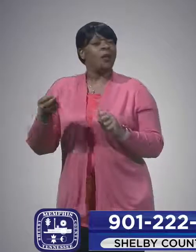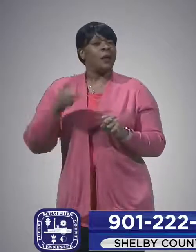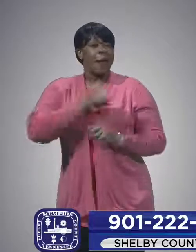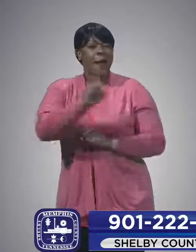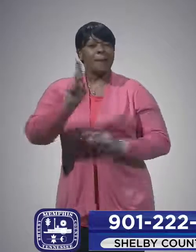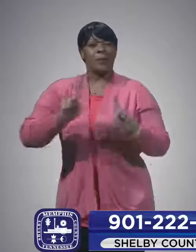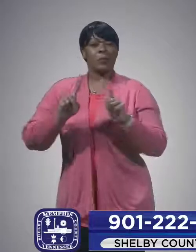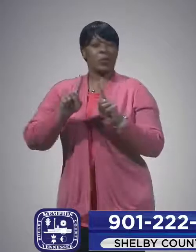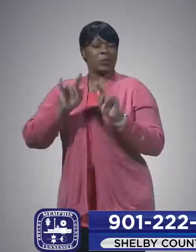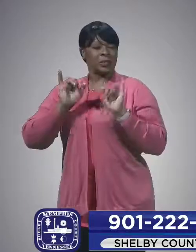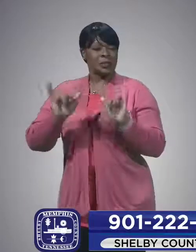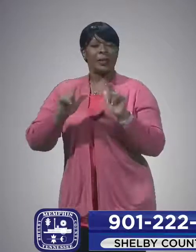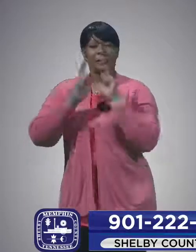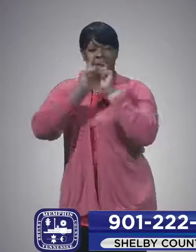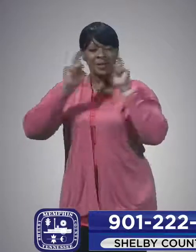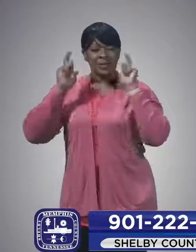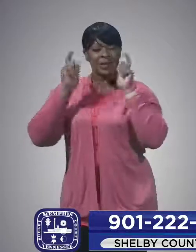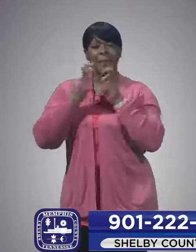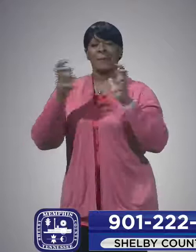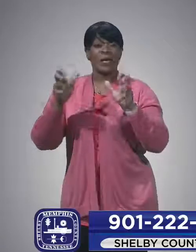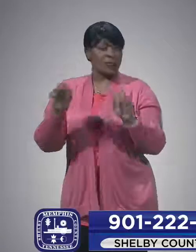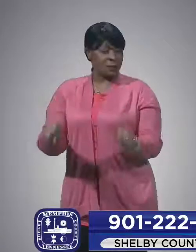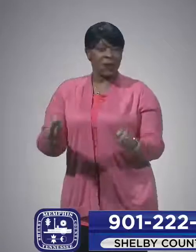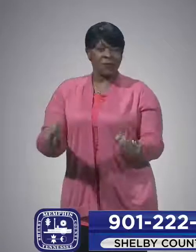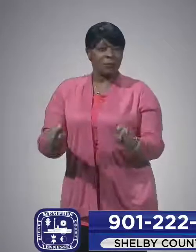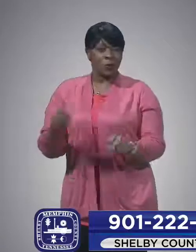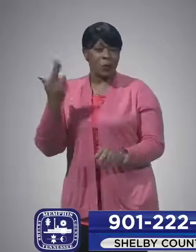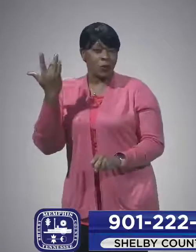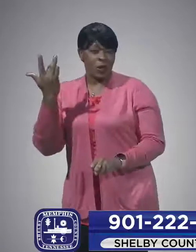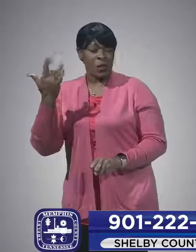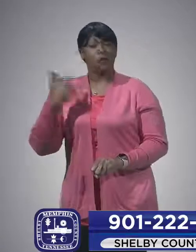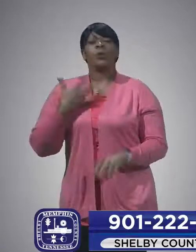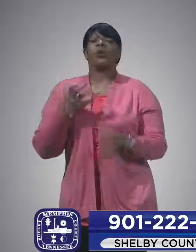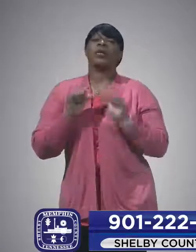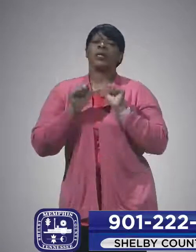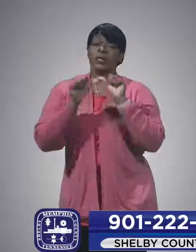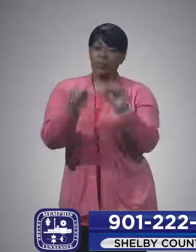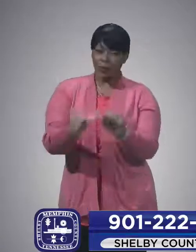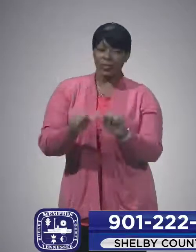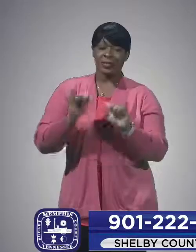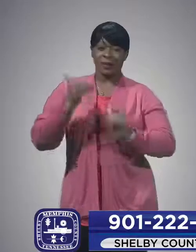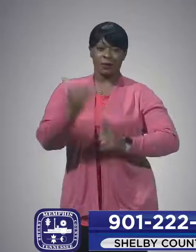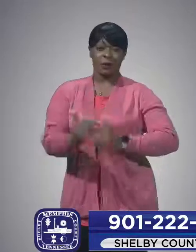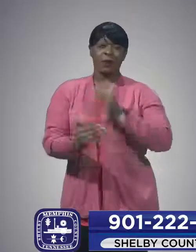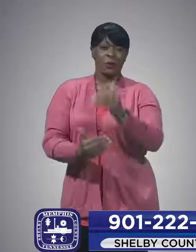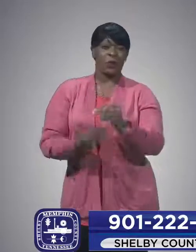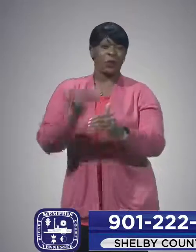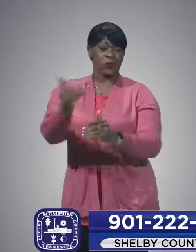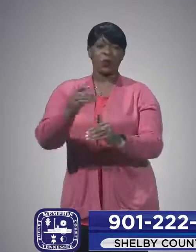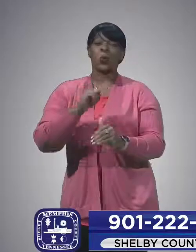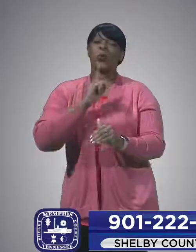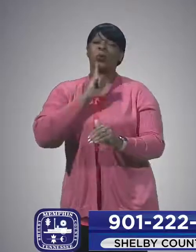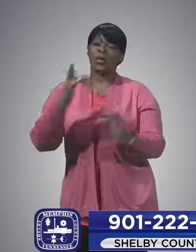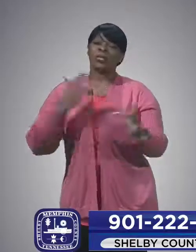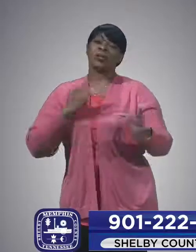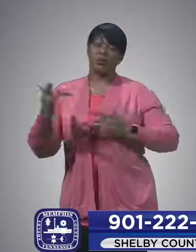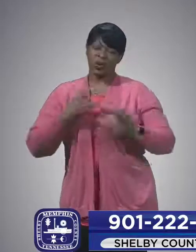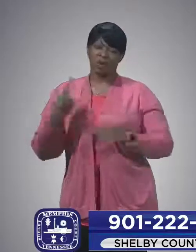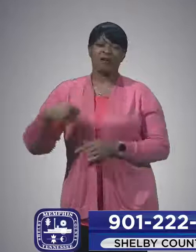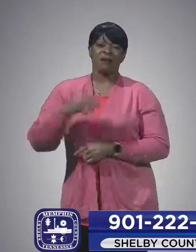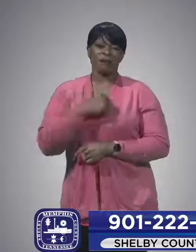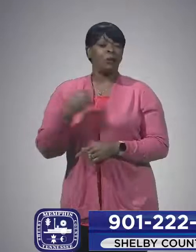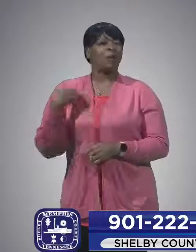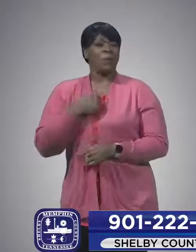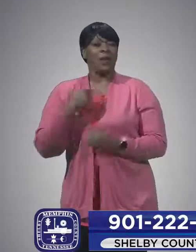people to stay masked up as much as possible is so that we can continue to stay the course. It is very concerning that